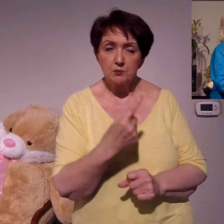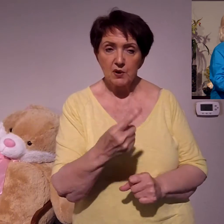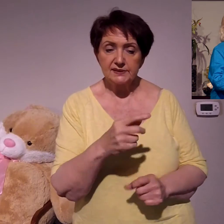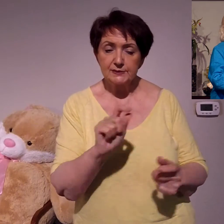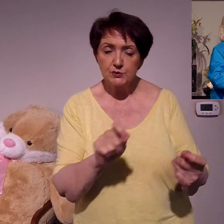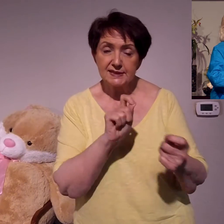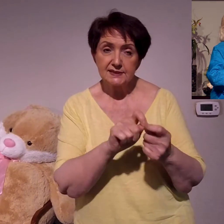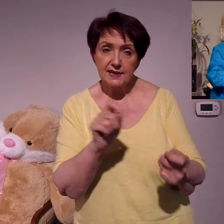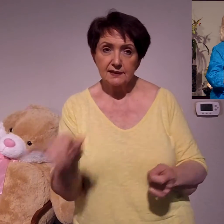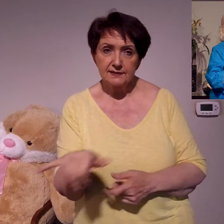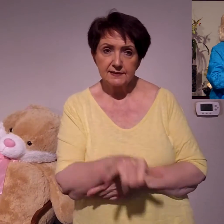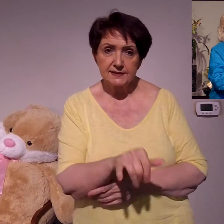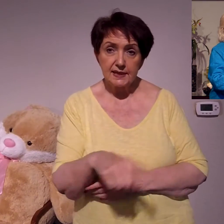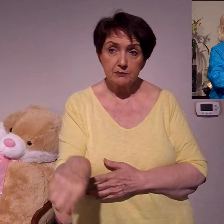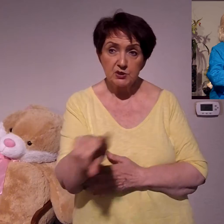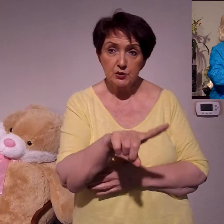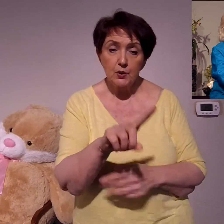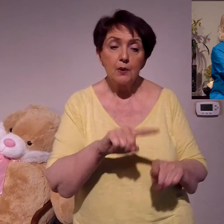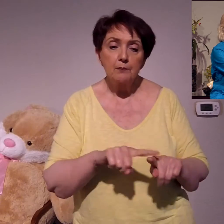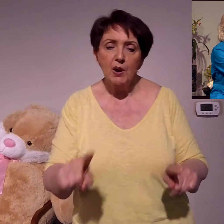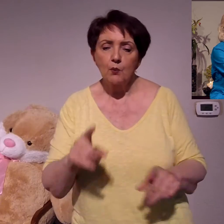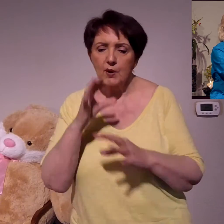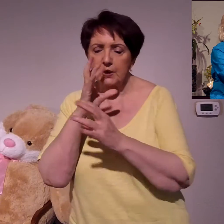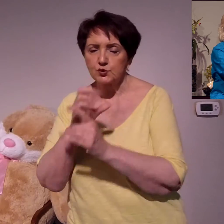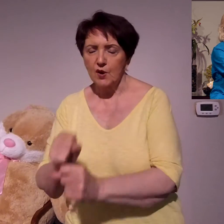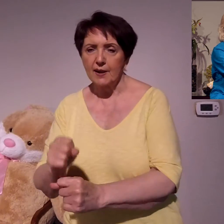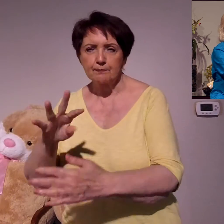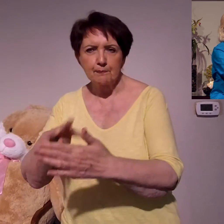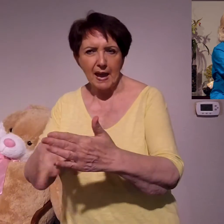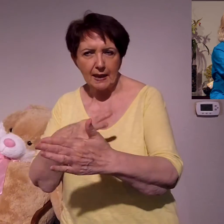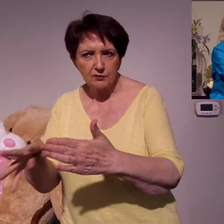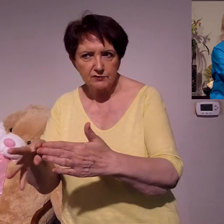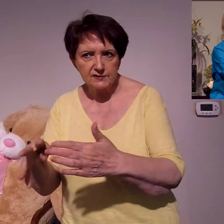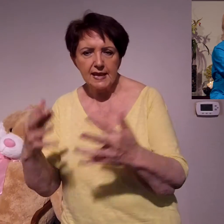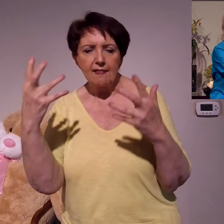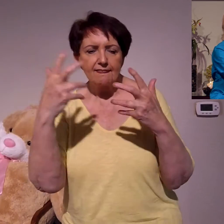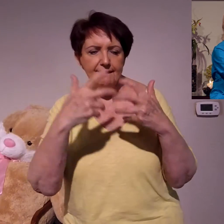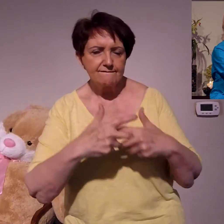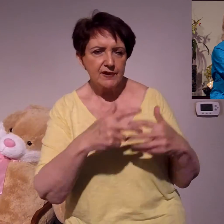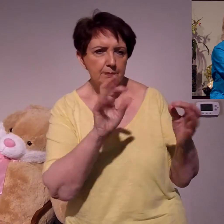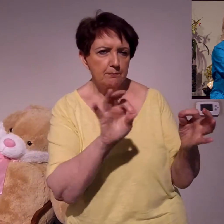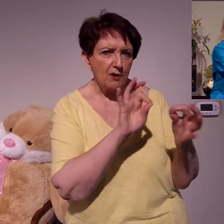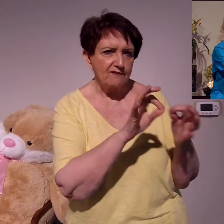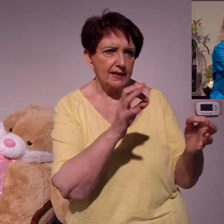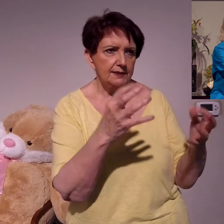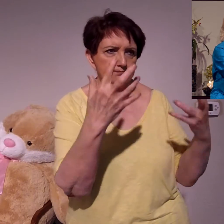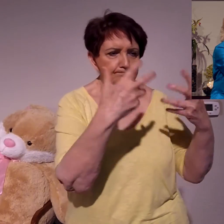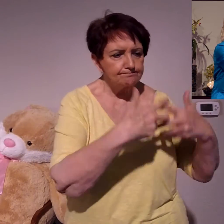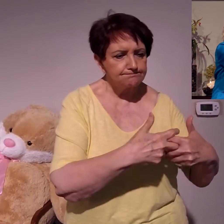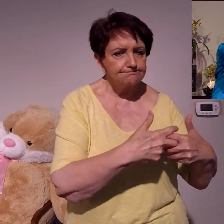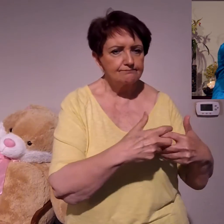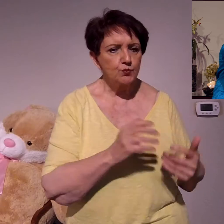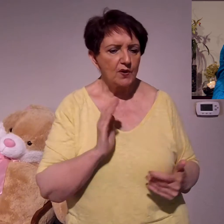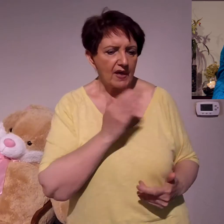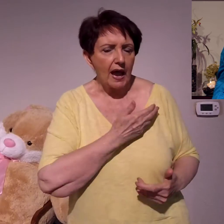but we actually attract patterns that fit perfectly together. And so